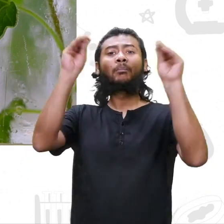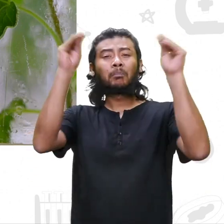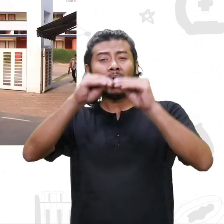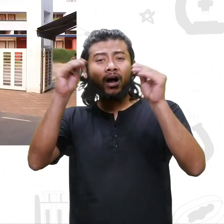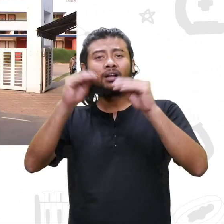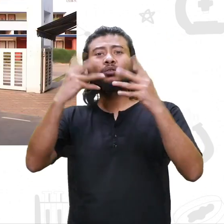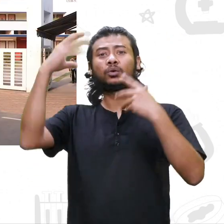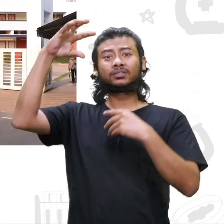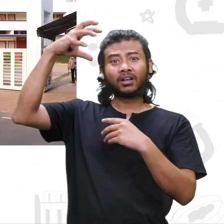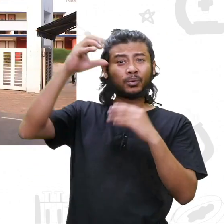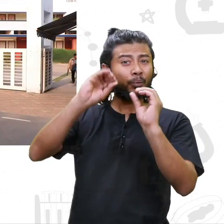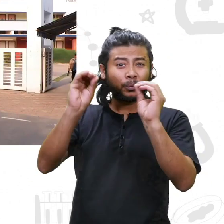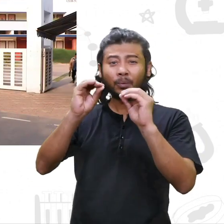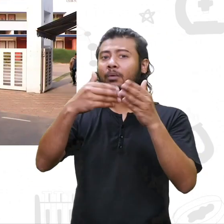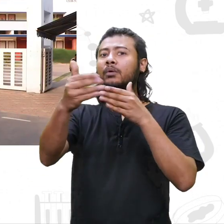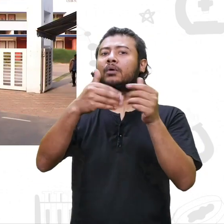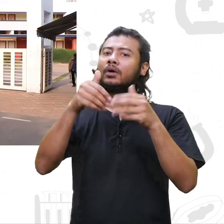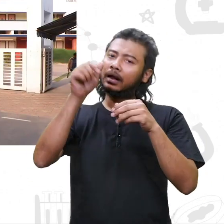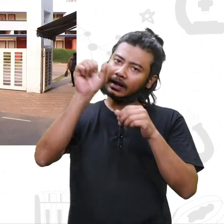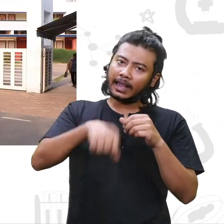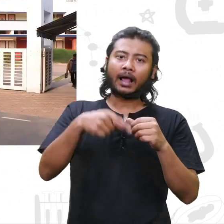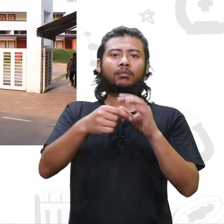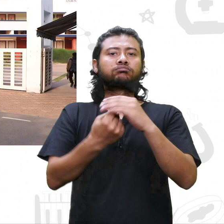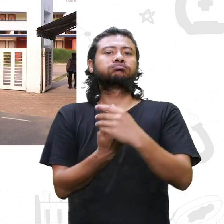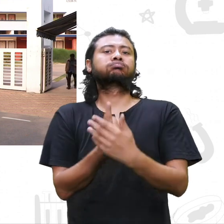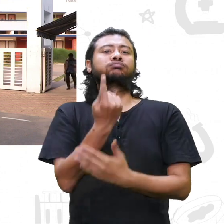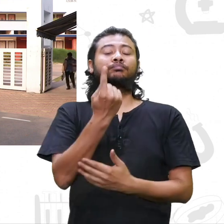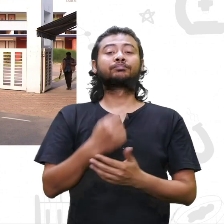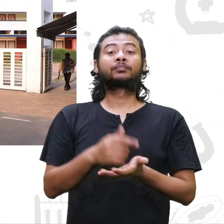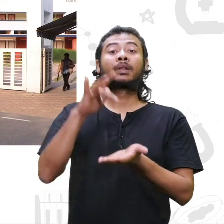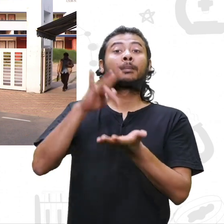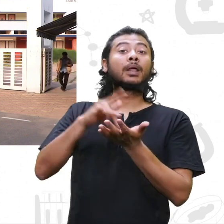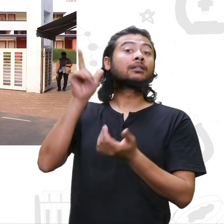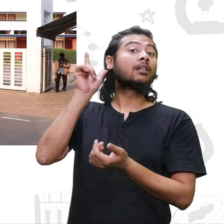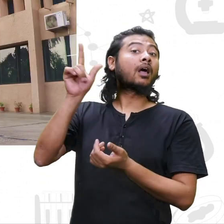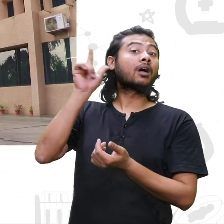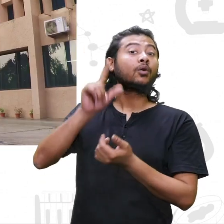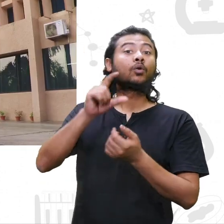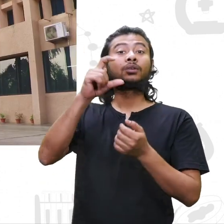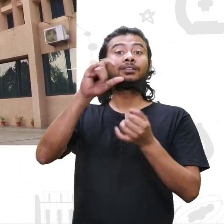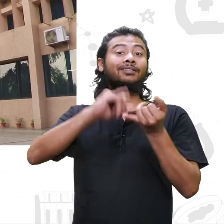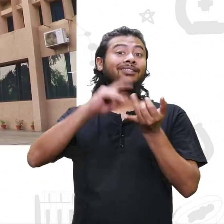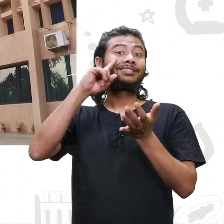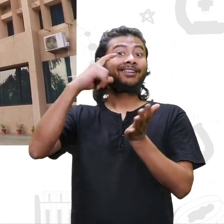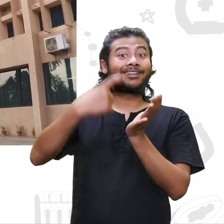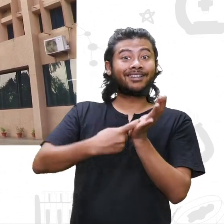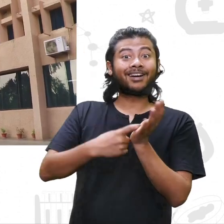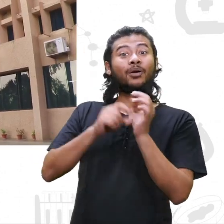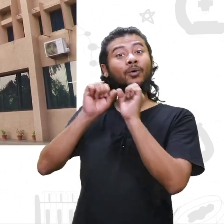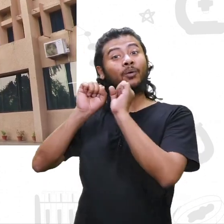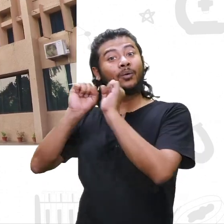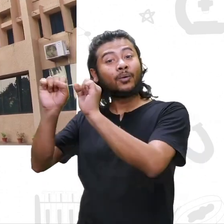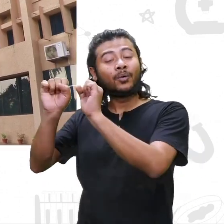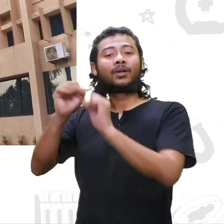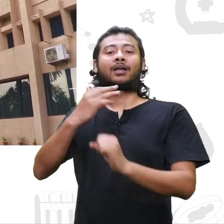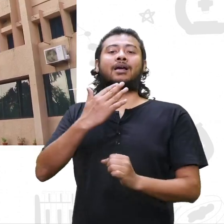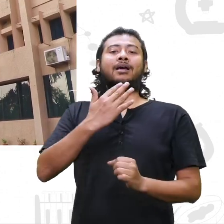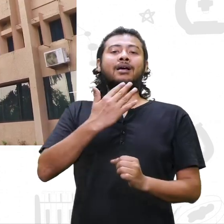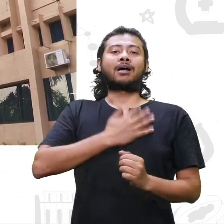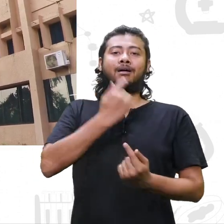The CSIR, National Botanical Research Institute at Lucknow, has a marvelous and rich history in the scientific developments of